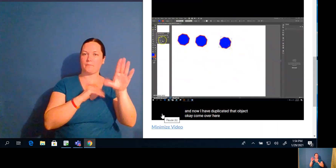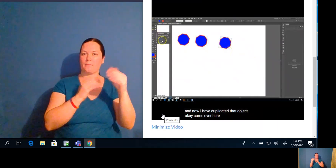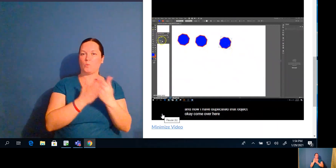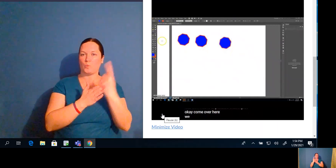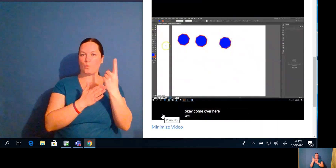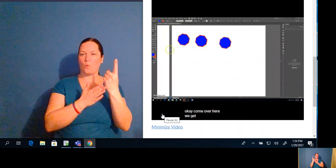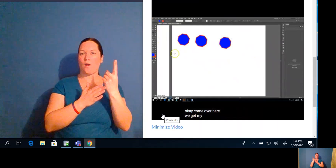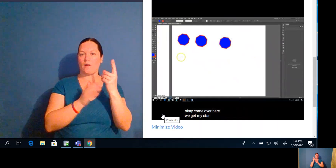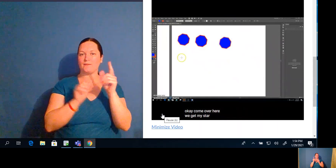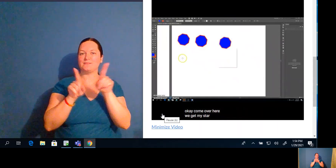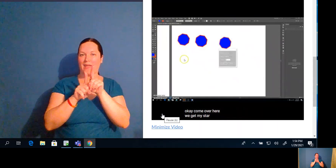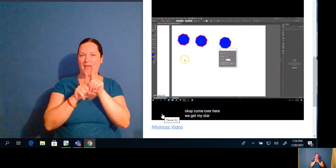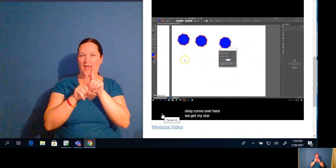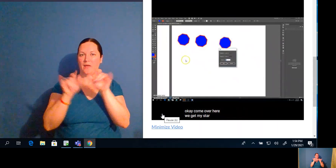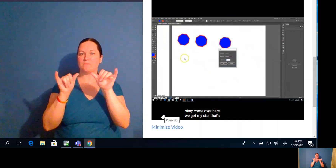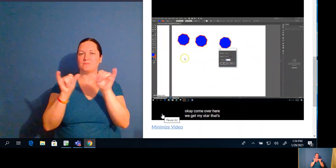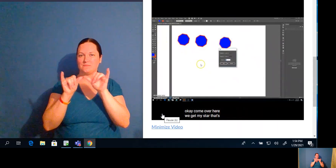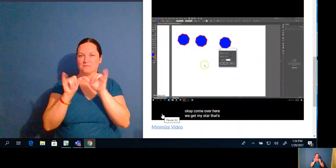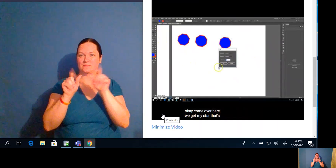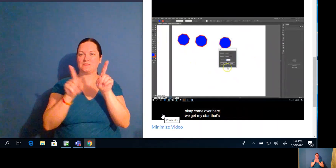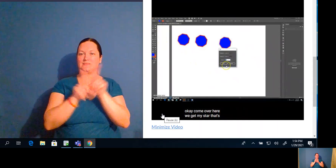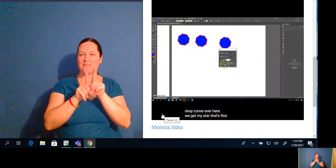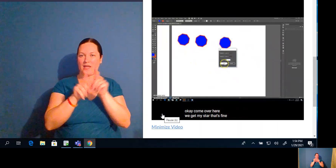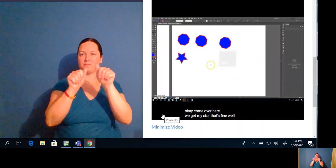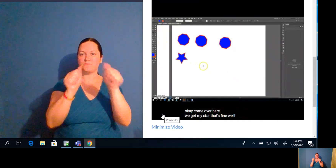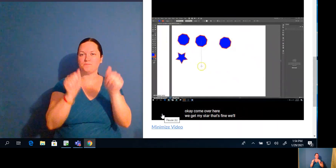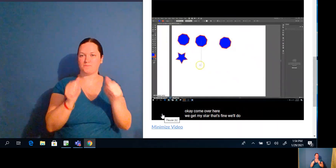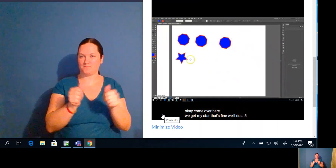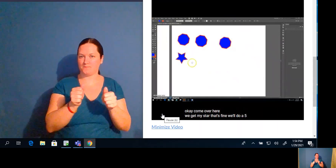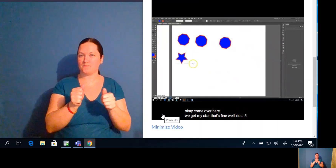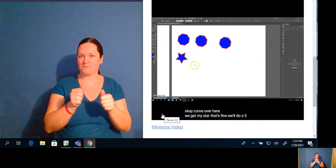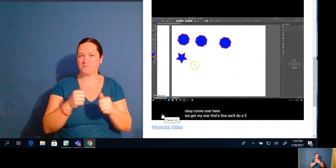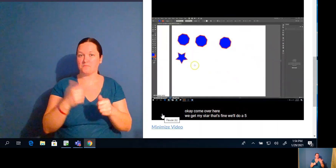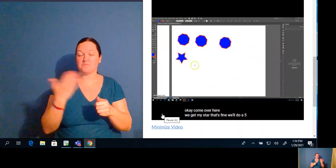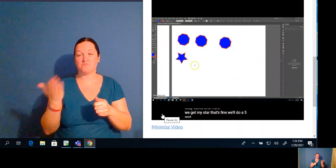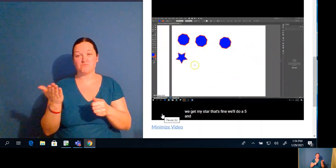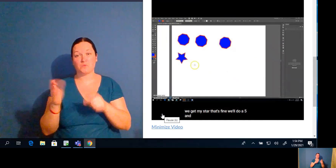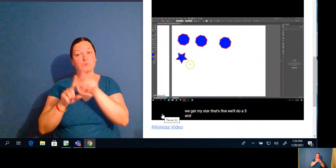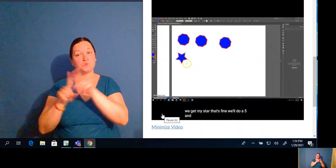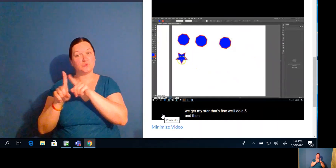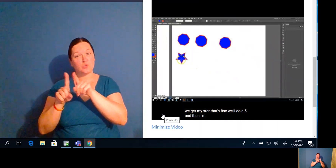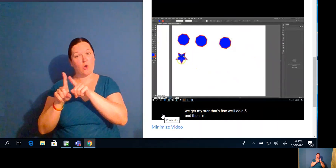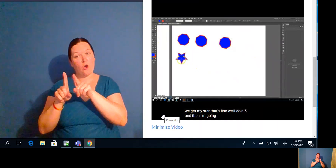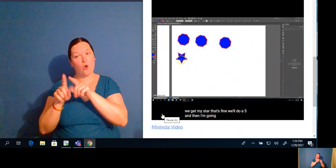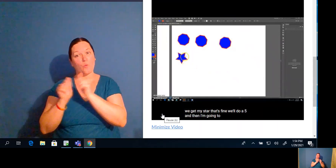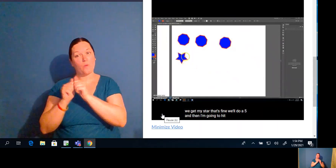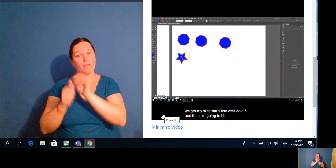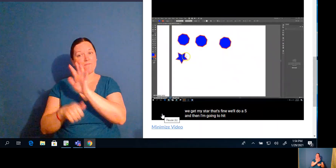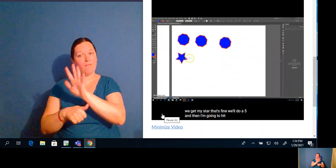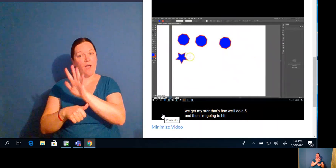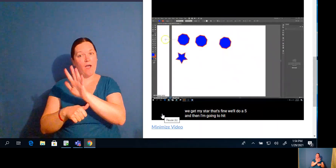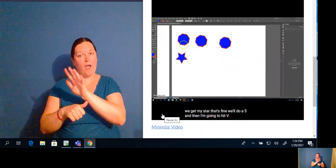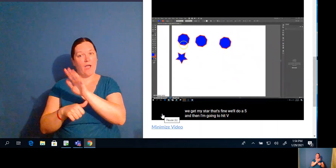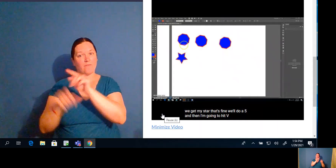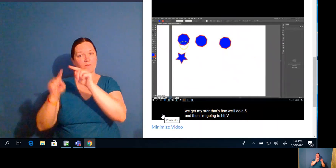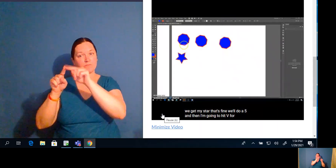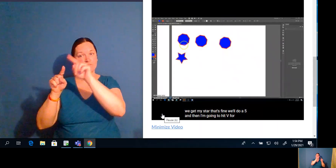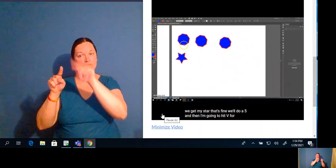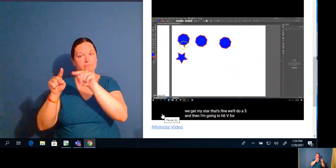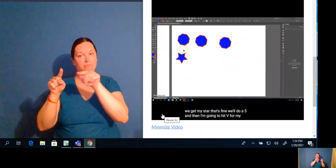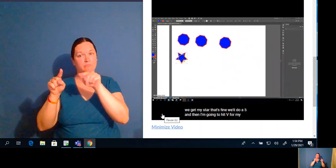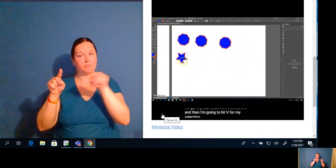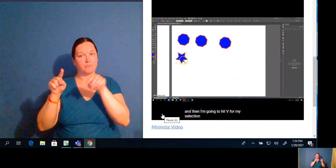Come over here, let me get my star. That's fine, we'll do a 5. And then I am going to